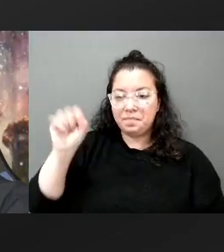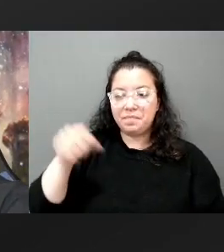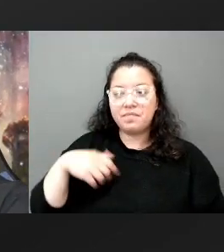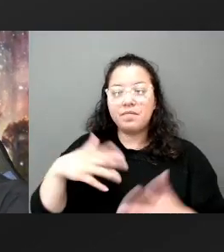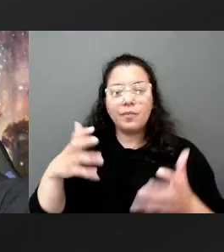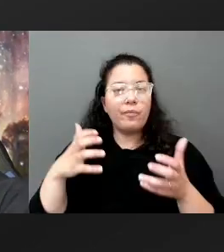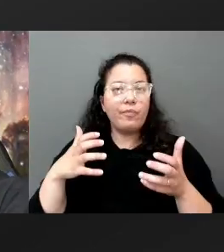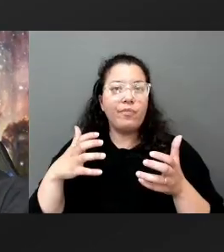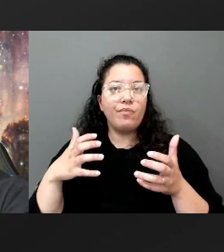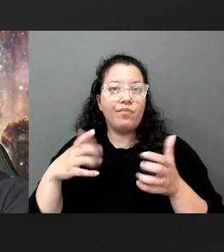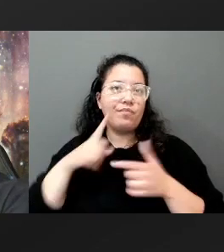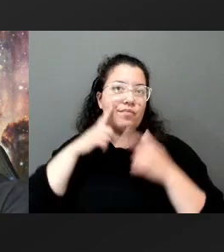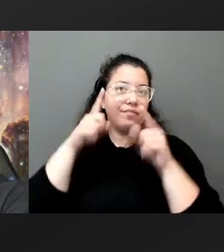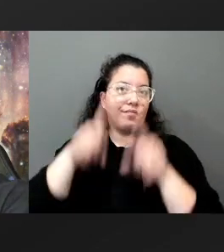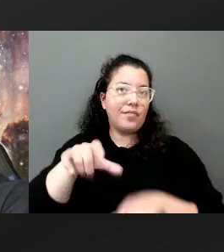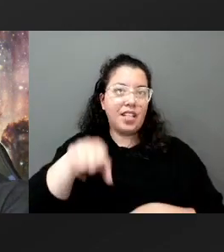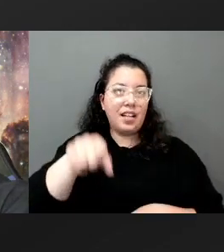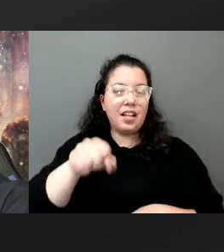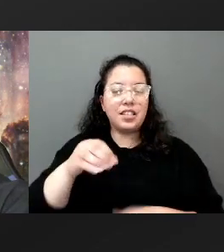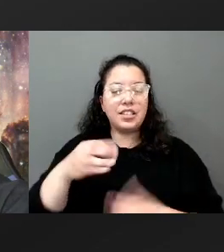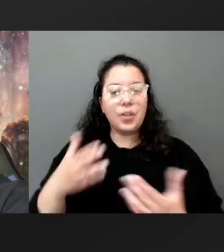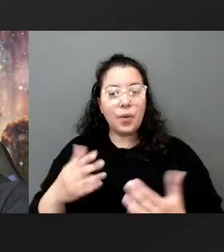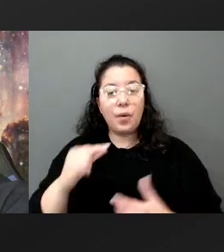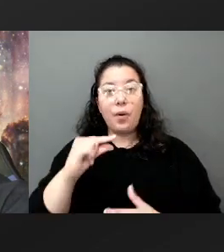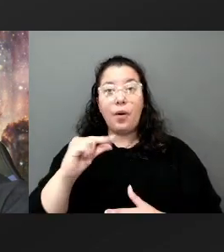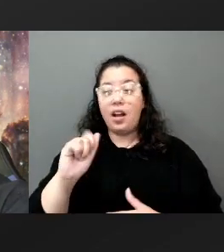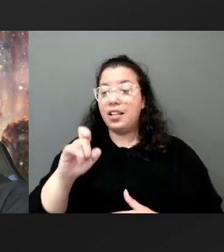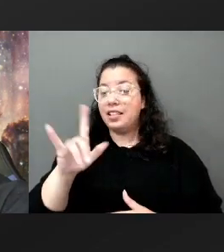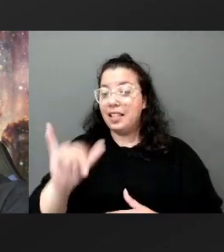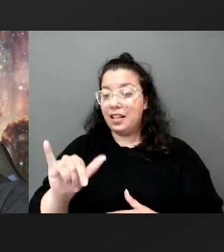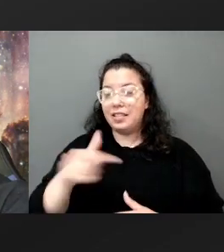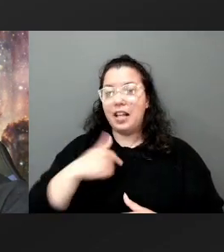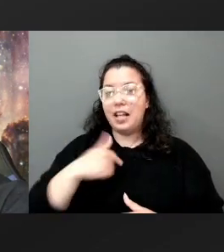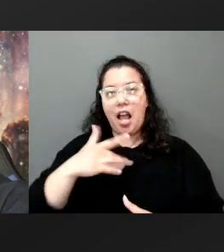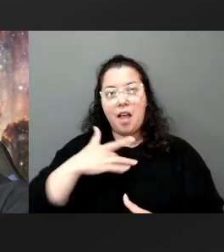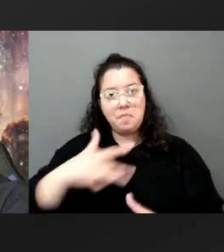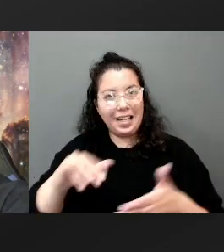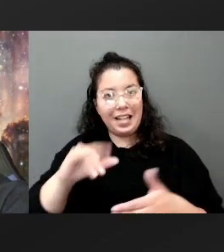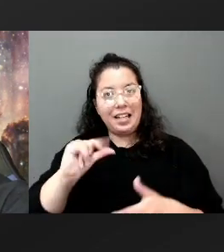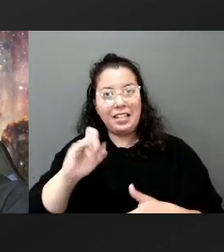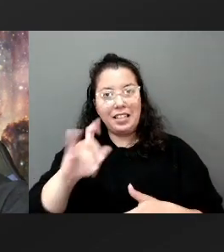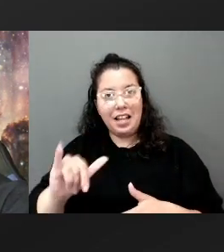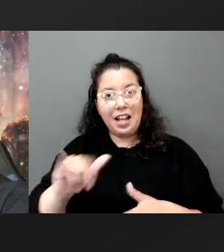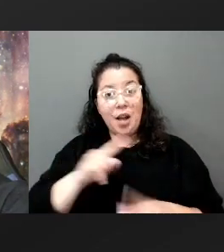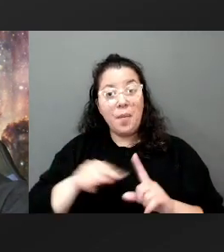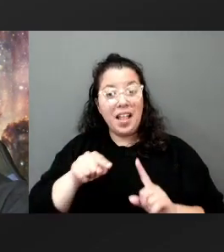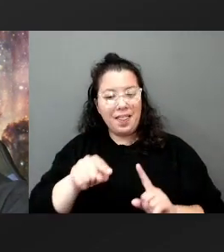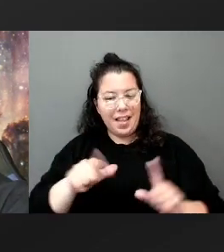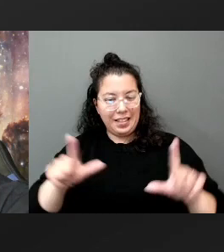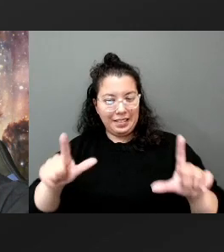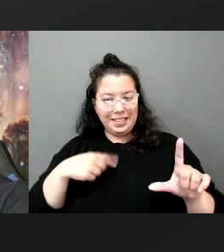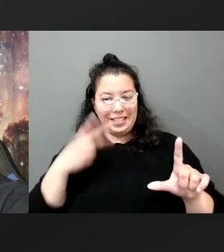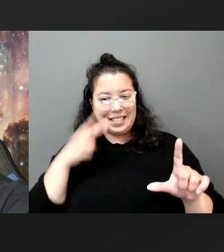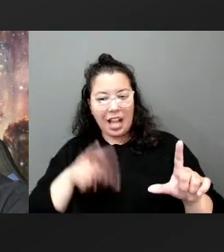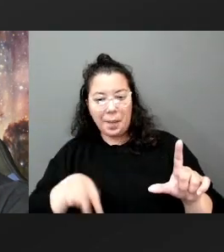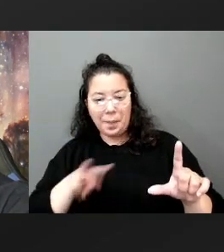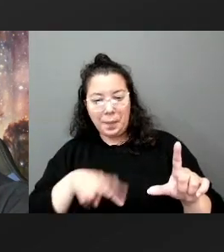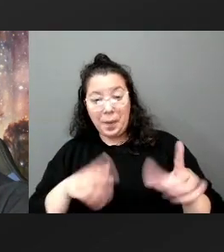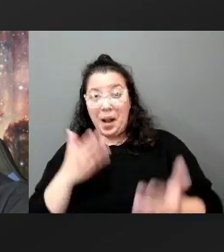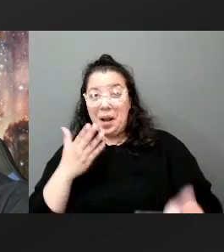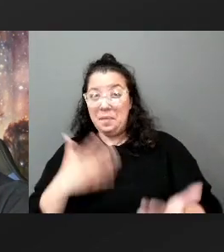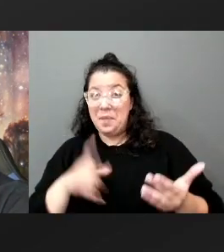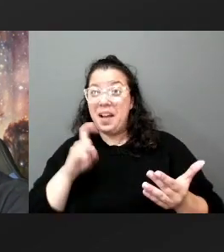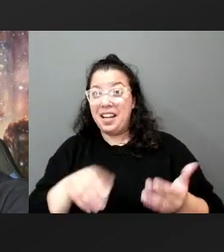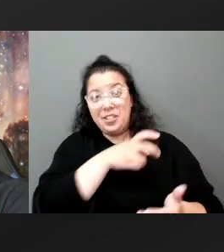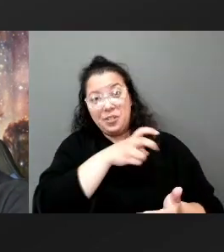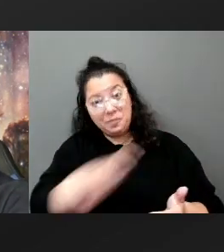that galaxies are the main things that I study, but now this image makes me wonder if I need to reconsider, just because it is